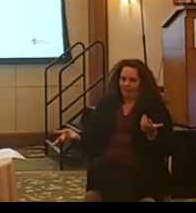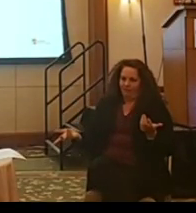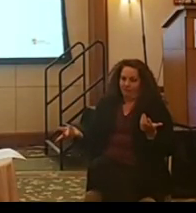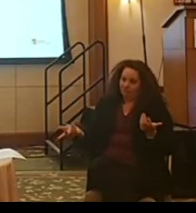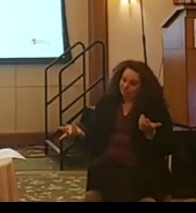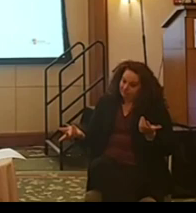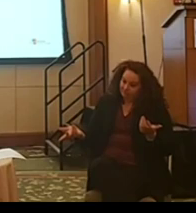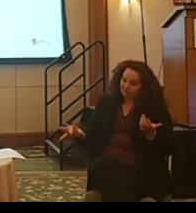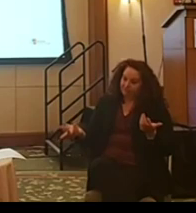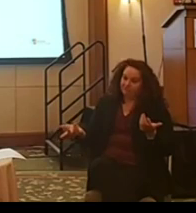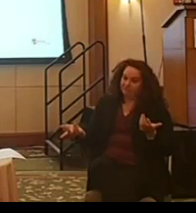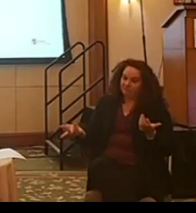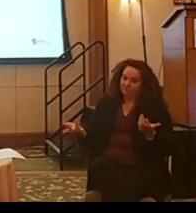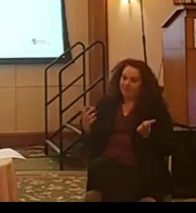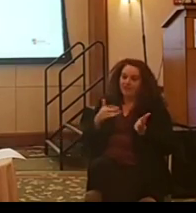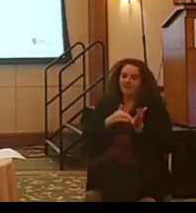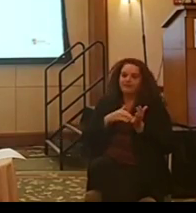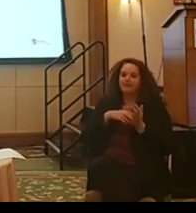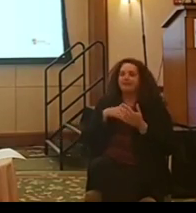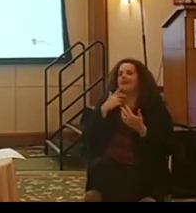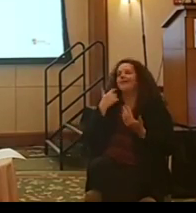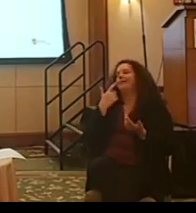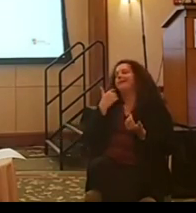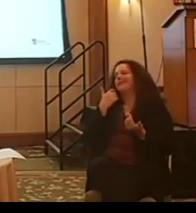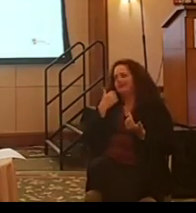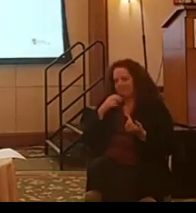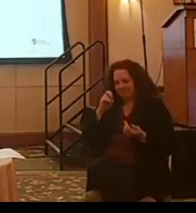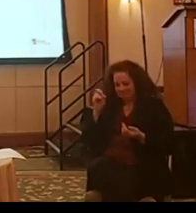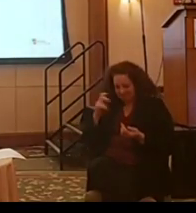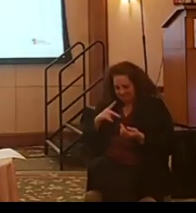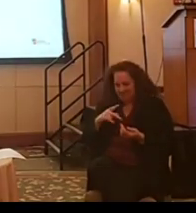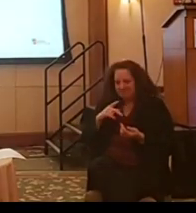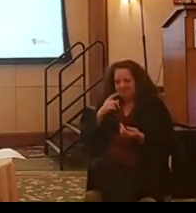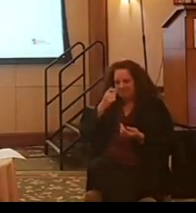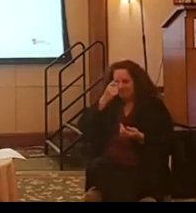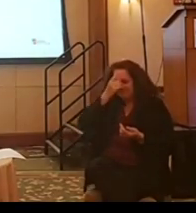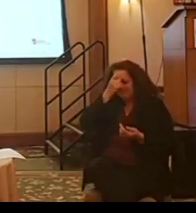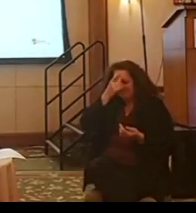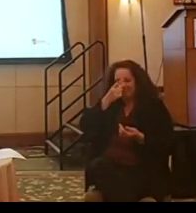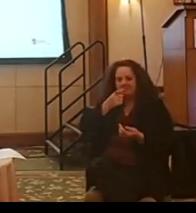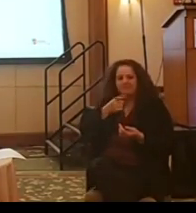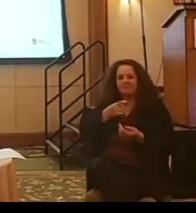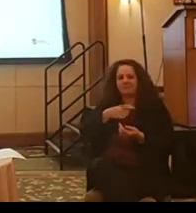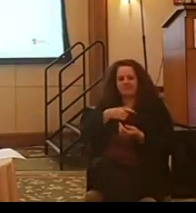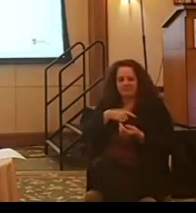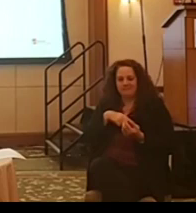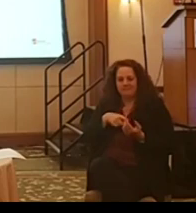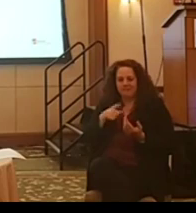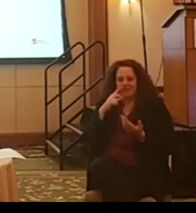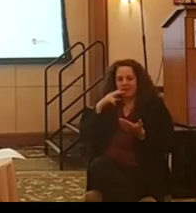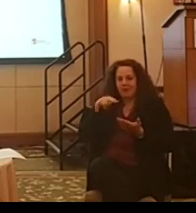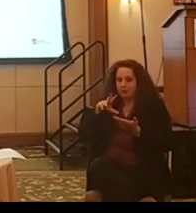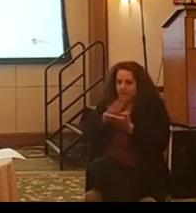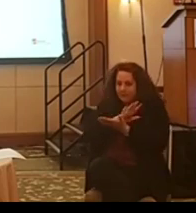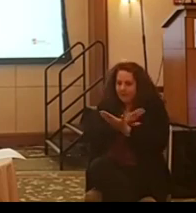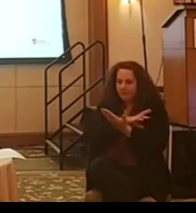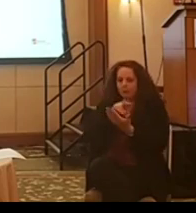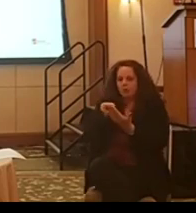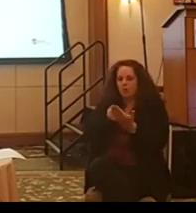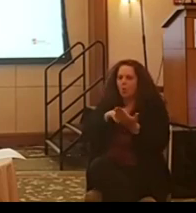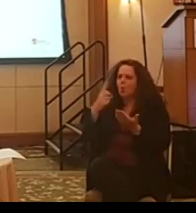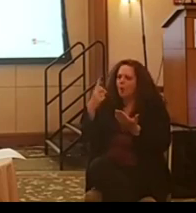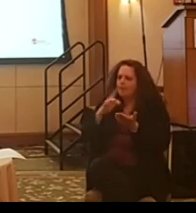there. And then the physician kind of laughed, and he said, okay, well, they looked at the sheet, and one of the drugs that